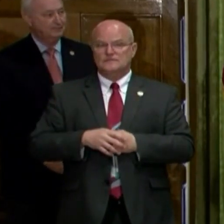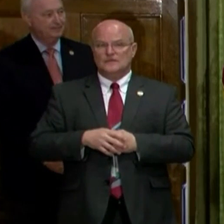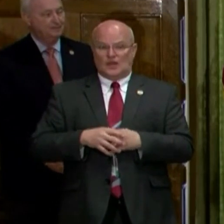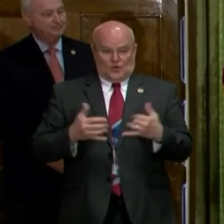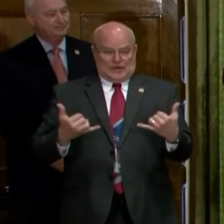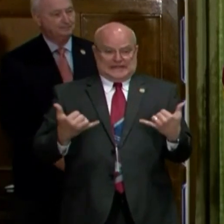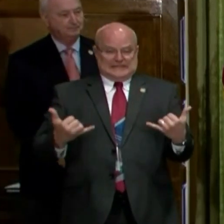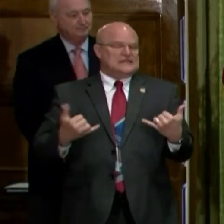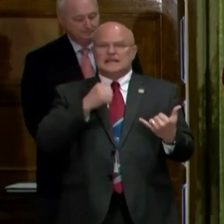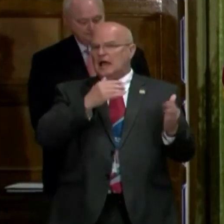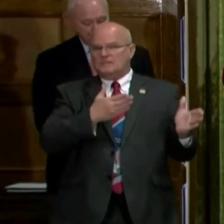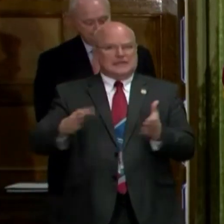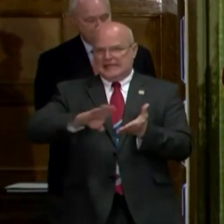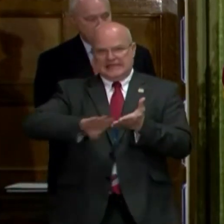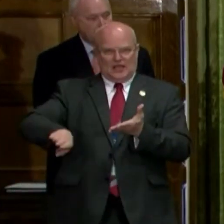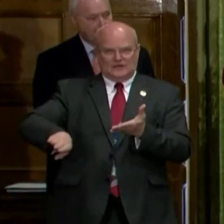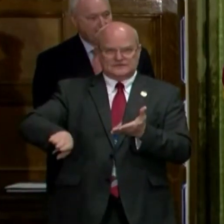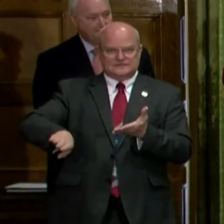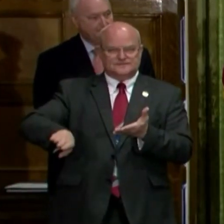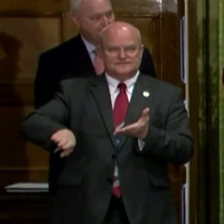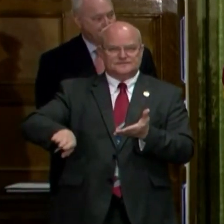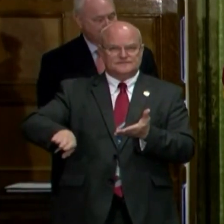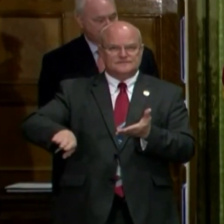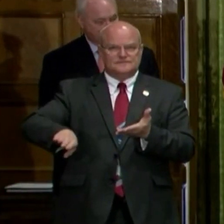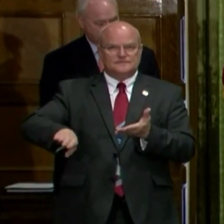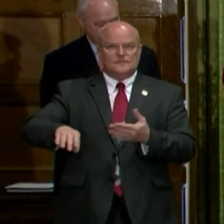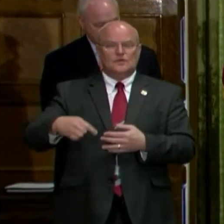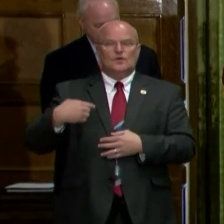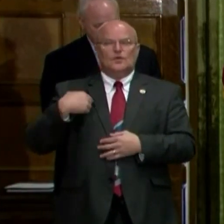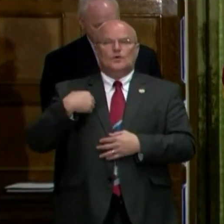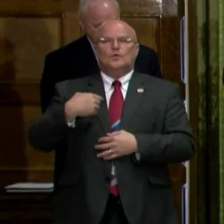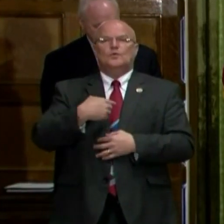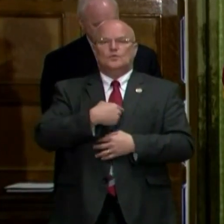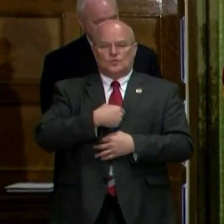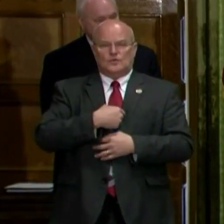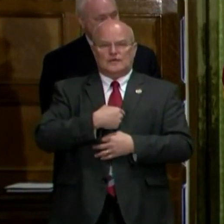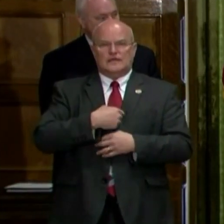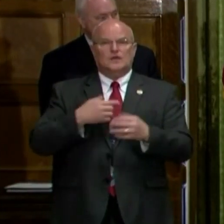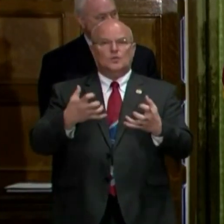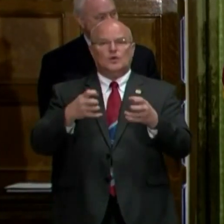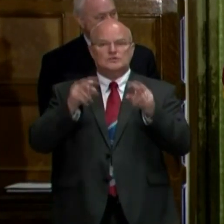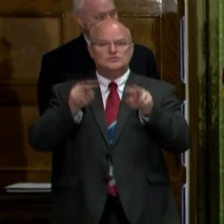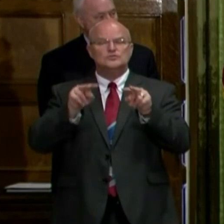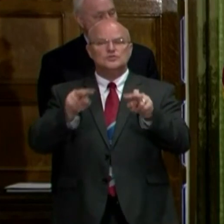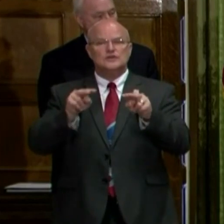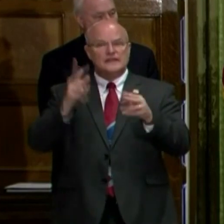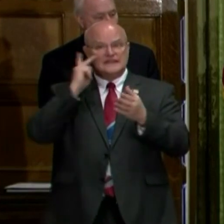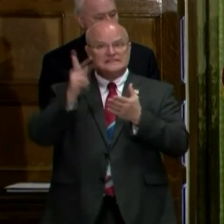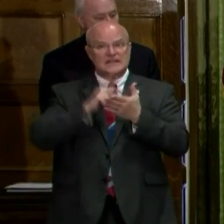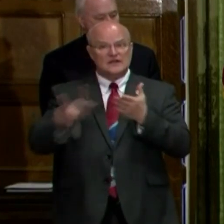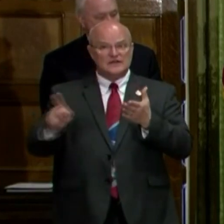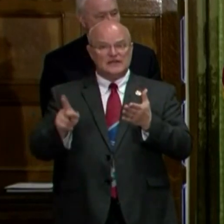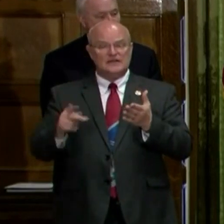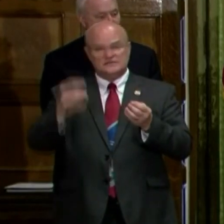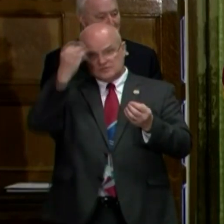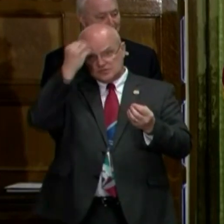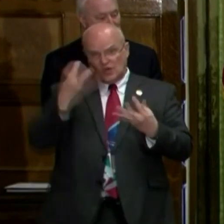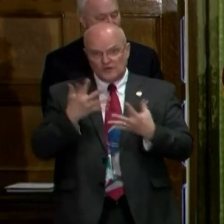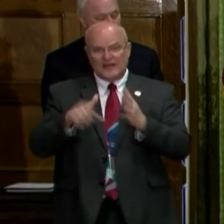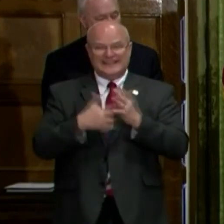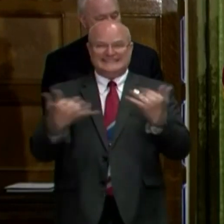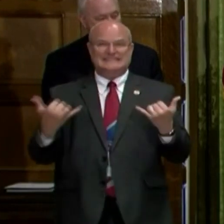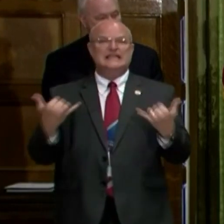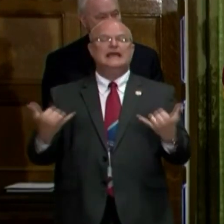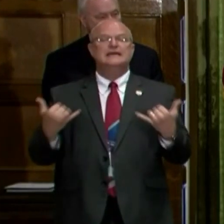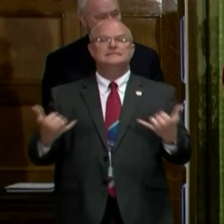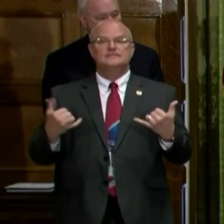We're not planning any layoffs. We want to look at the secretaries were just notified of this